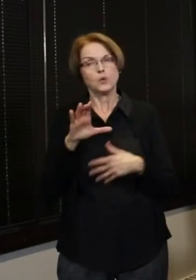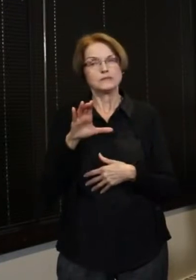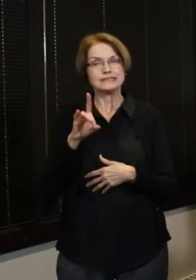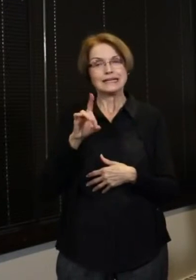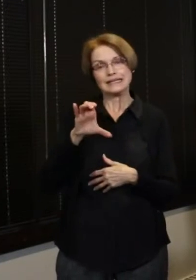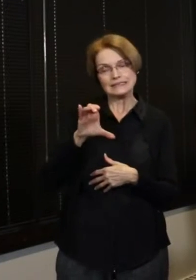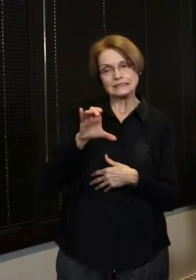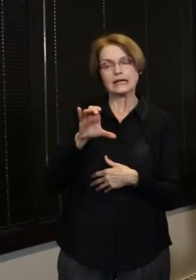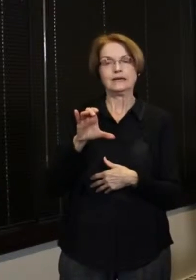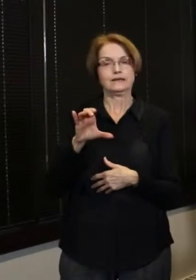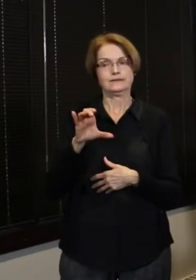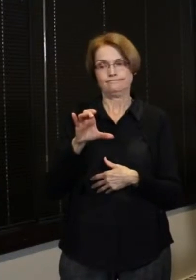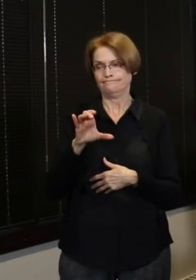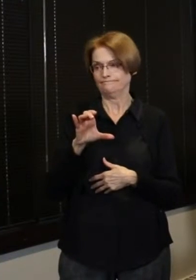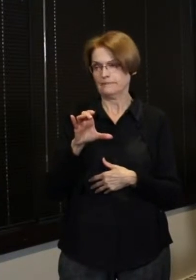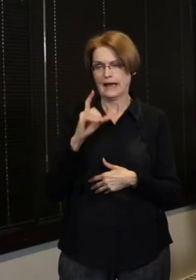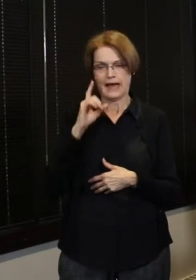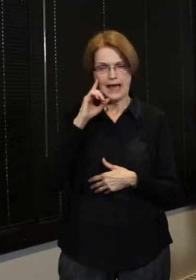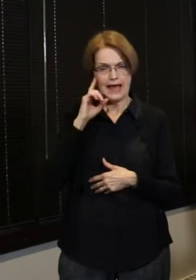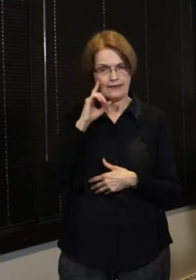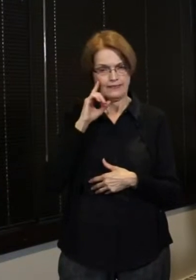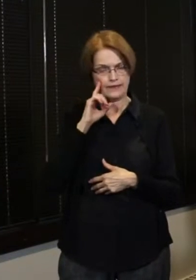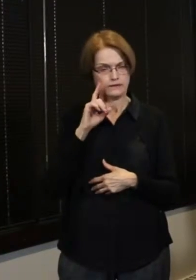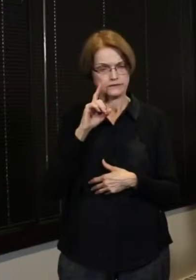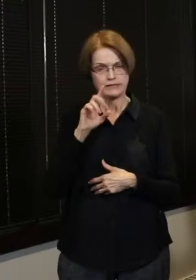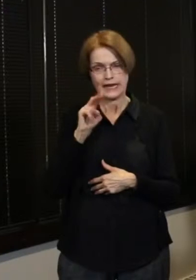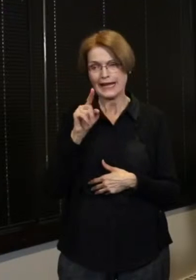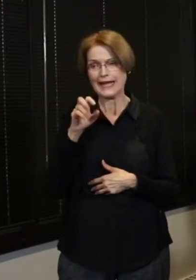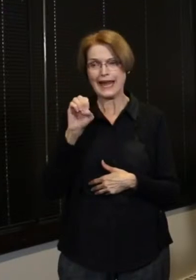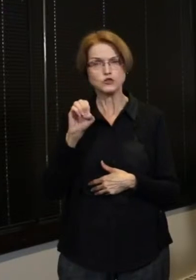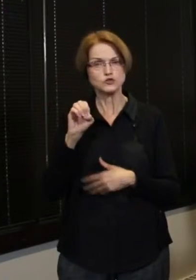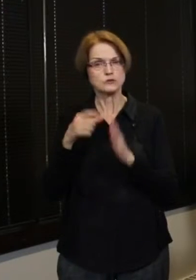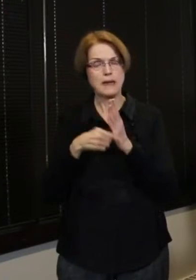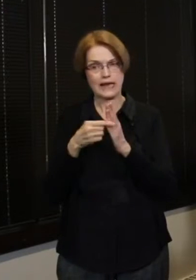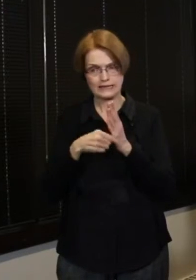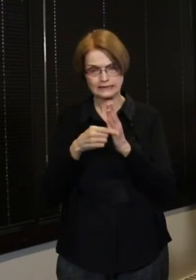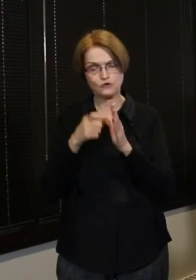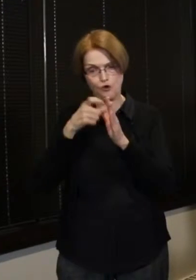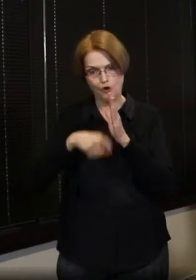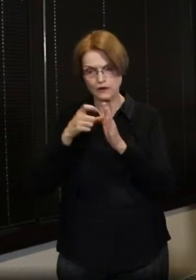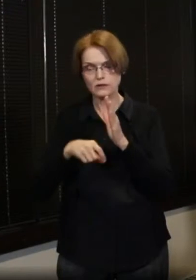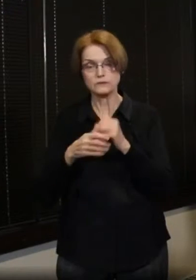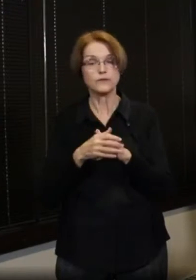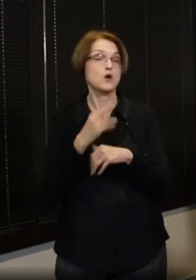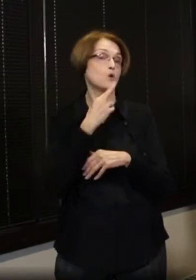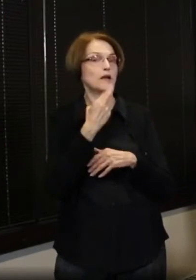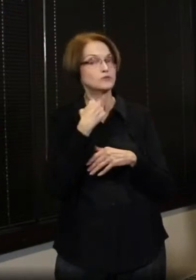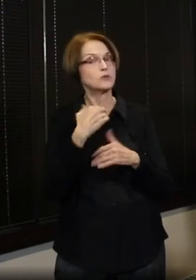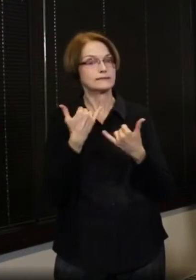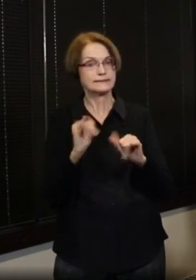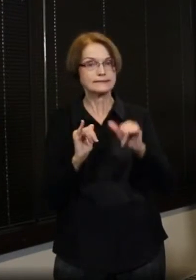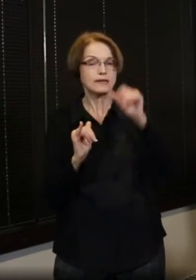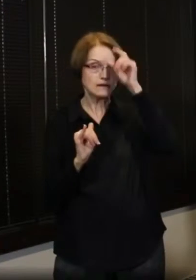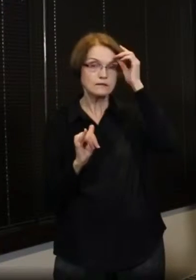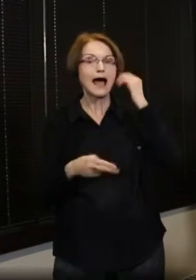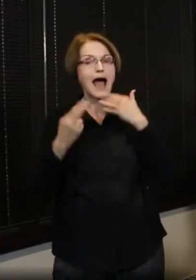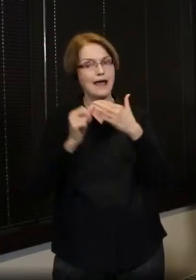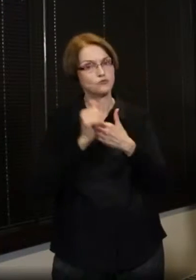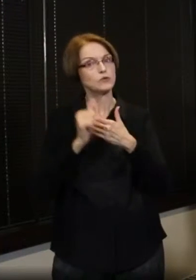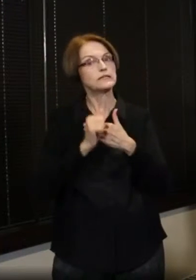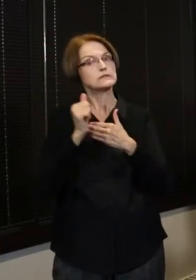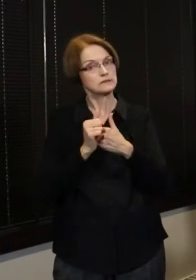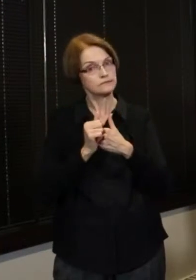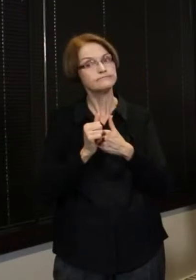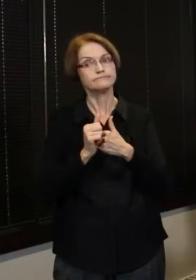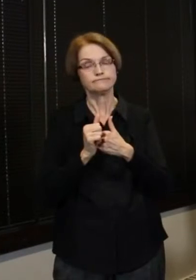mentioned, there was an article that came out in, I believe it was Nature a week ago. Restaurants are still high-risk